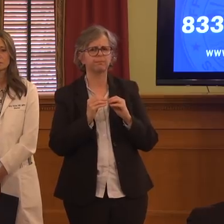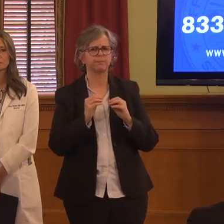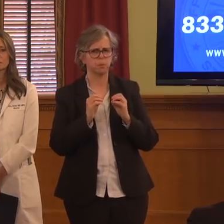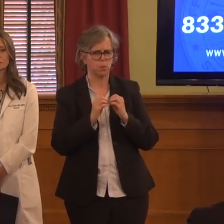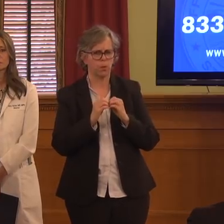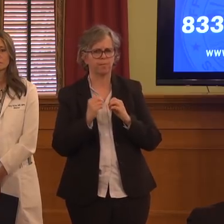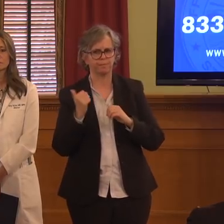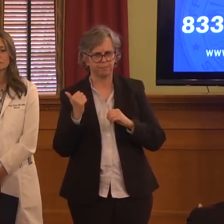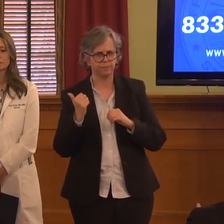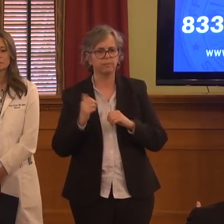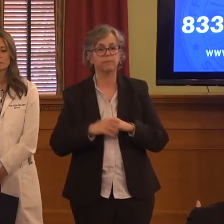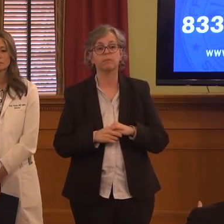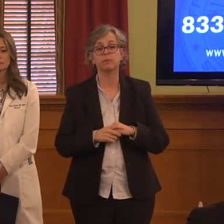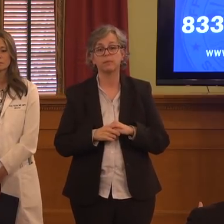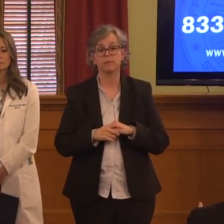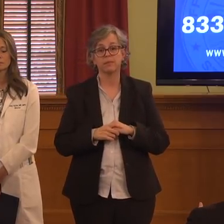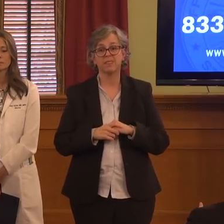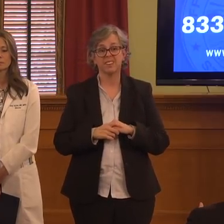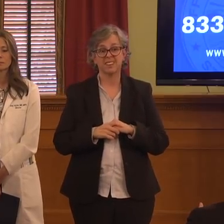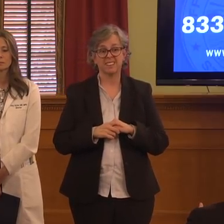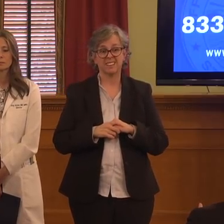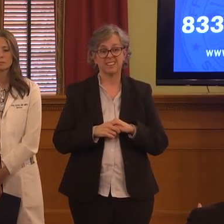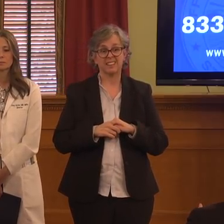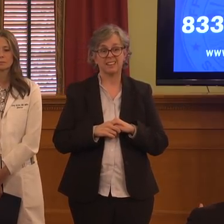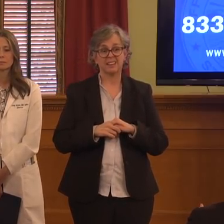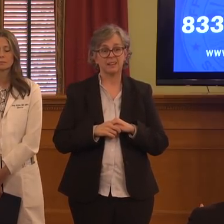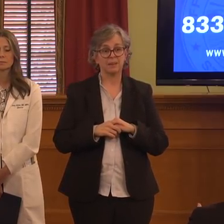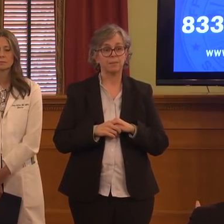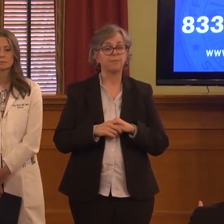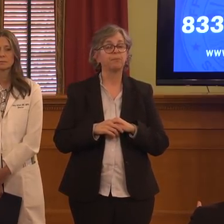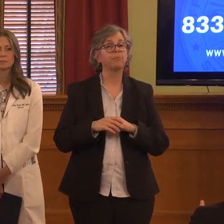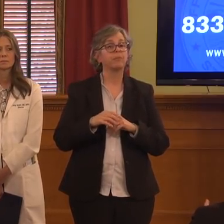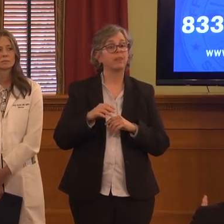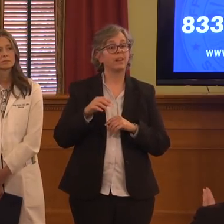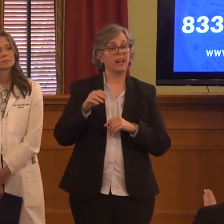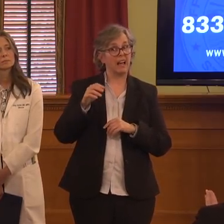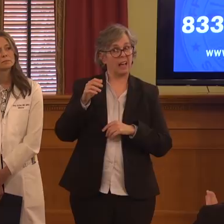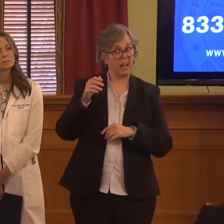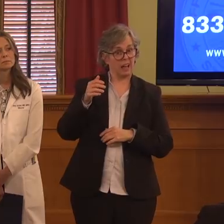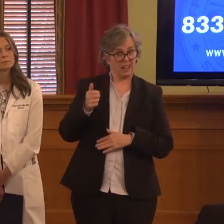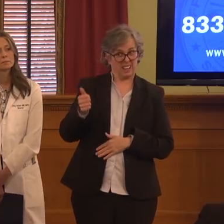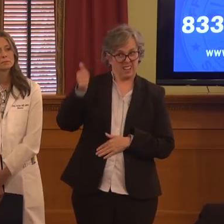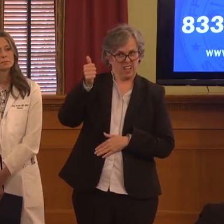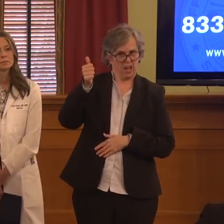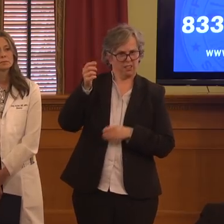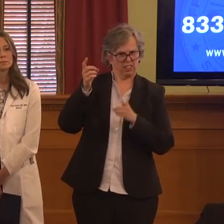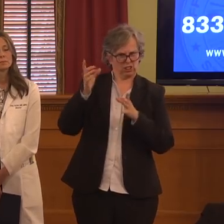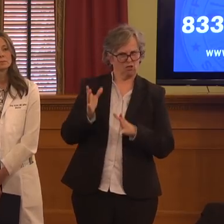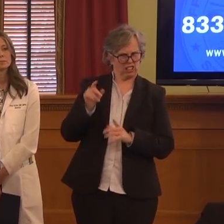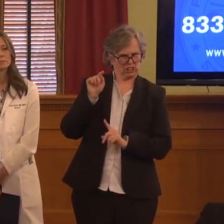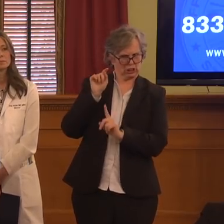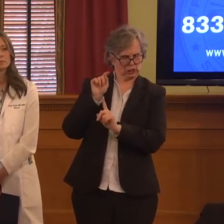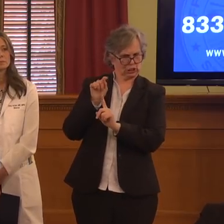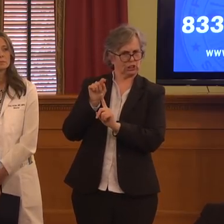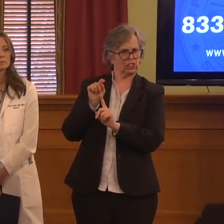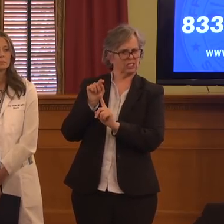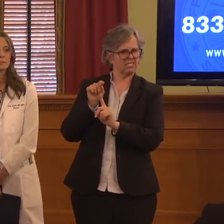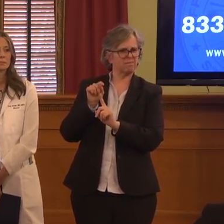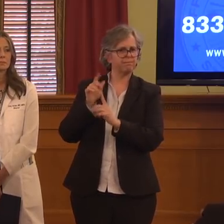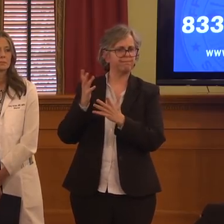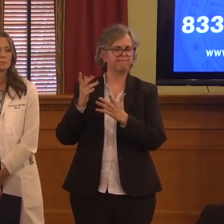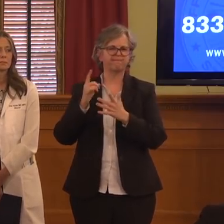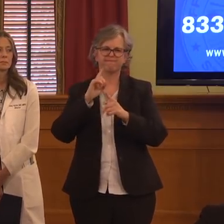that Director Lloyd Chris is ordering, in regard to our state